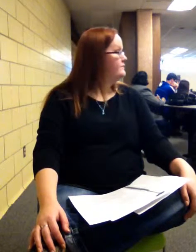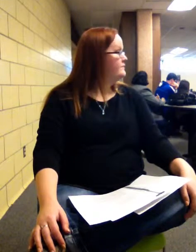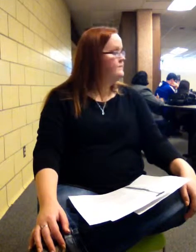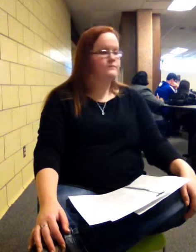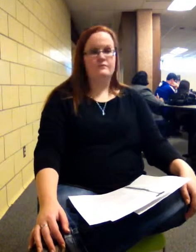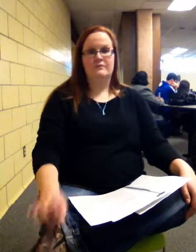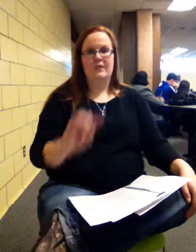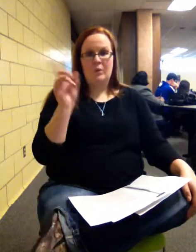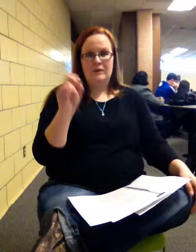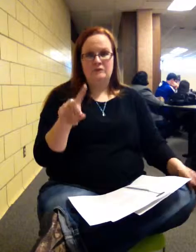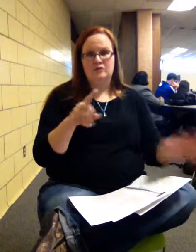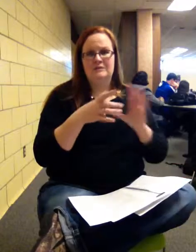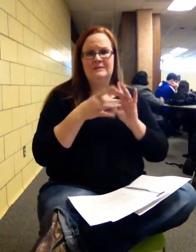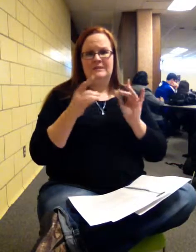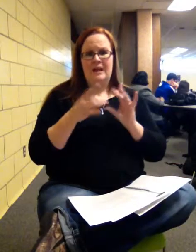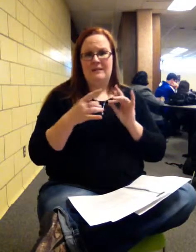Questions or comments?